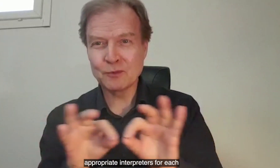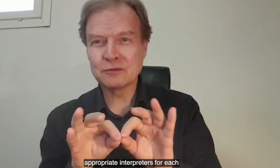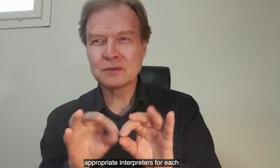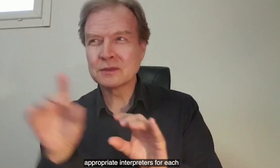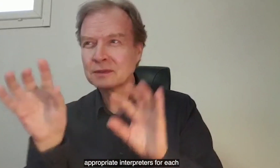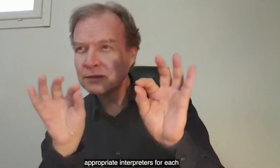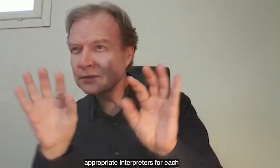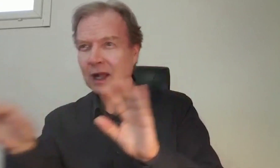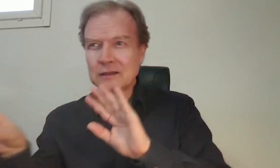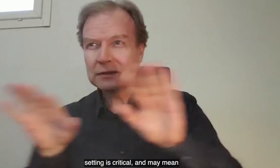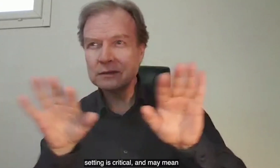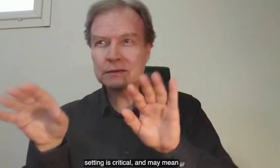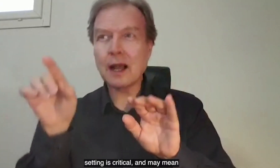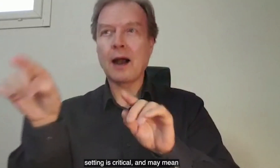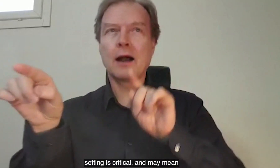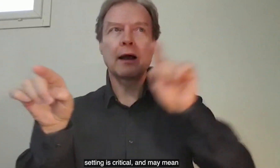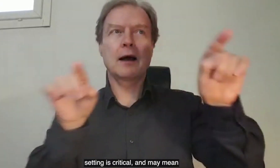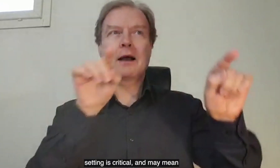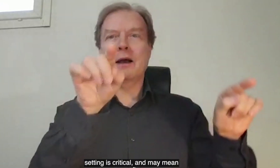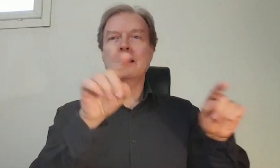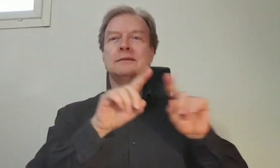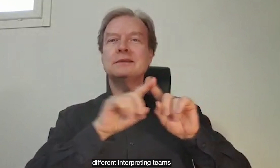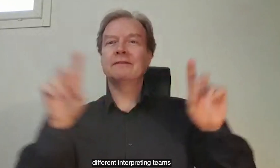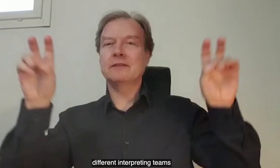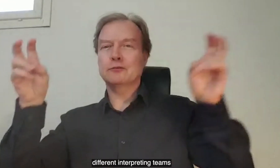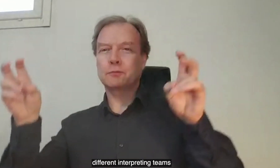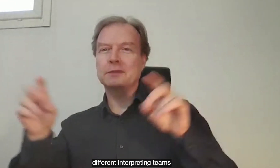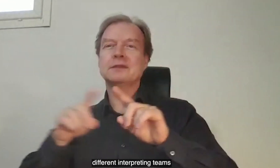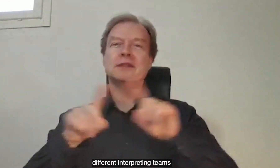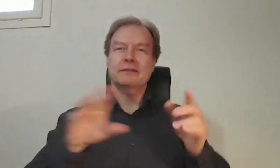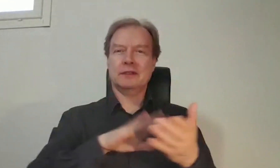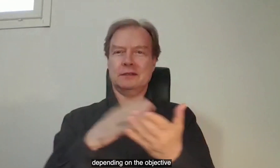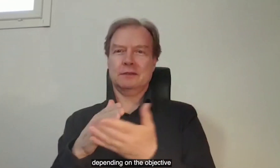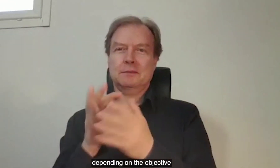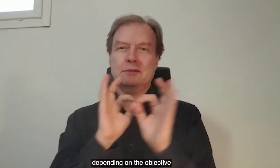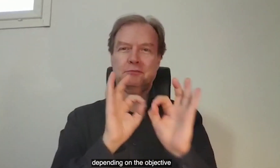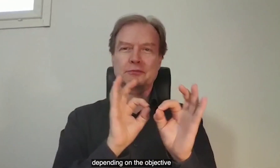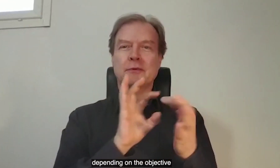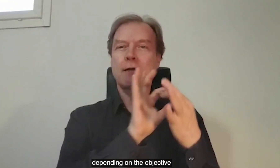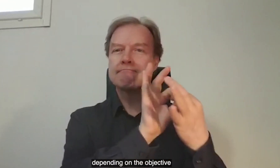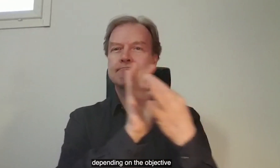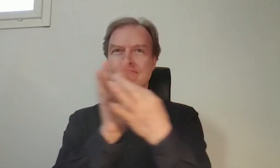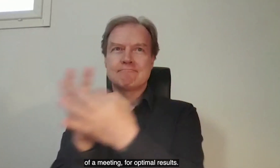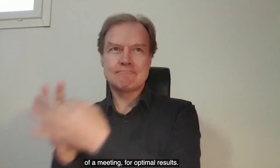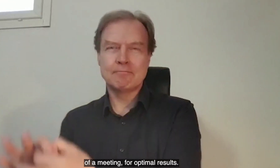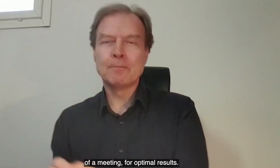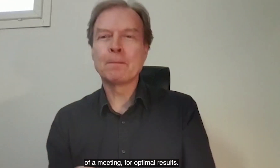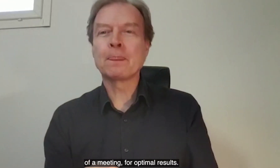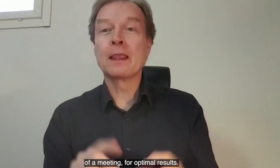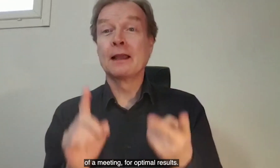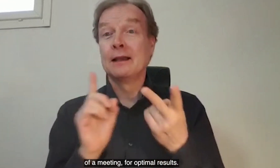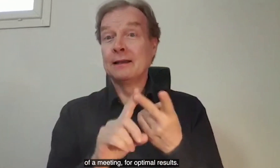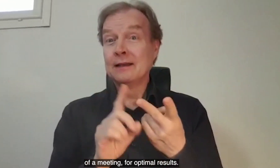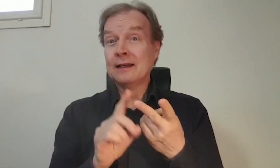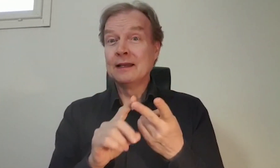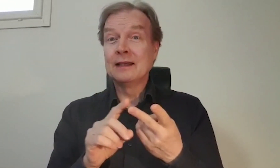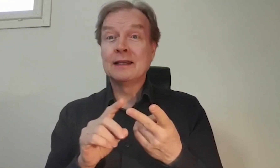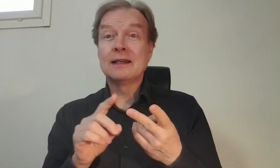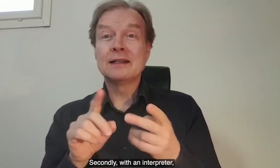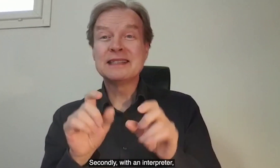appropriate interpreters for each setting is critical and may mean different interpreting teams depending on the objective of a meeting for